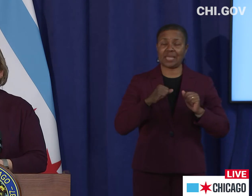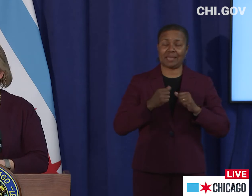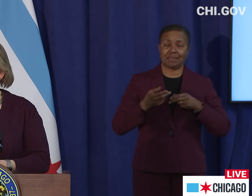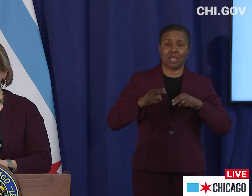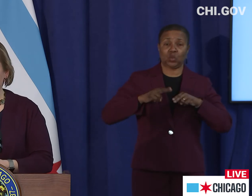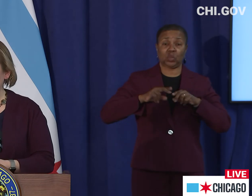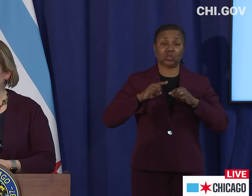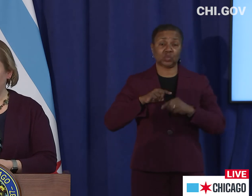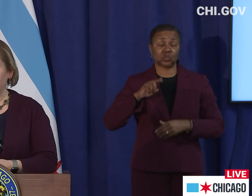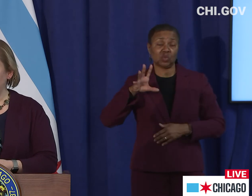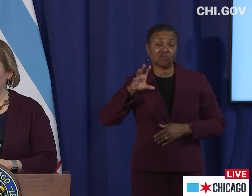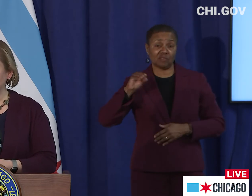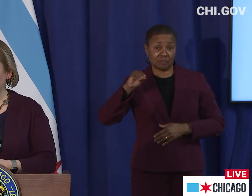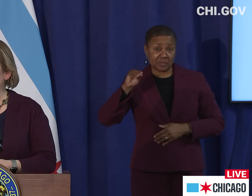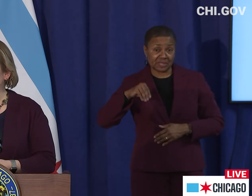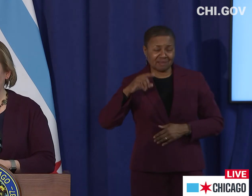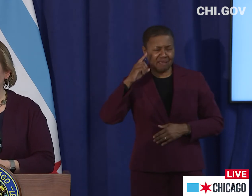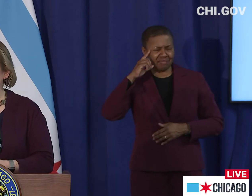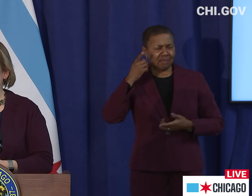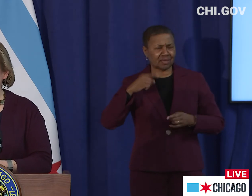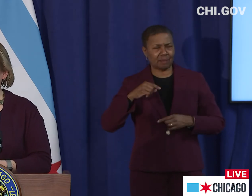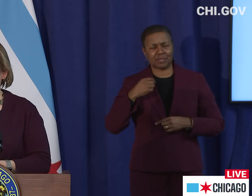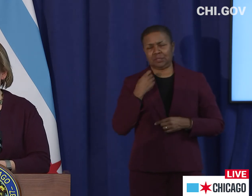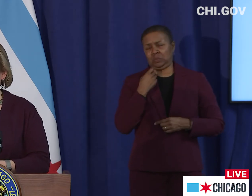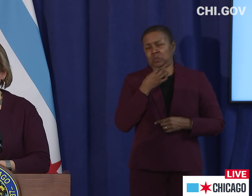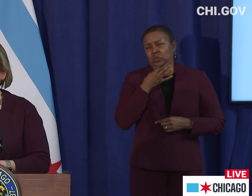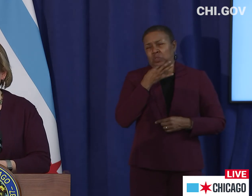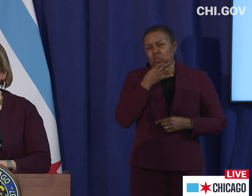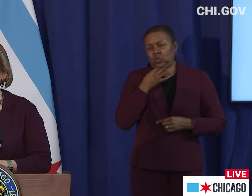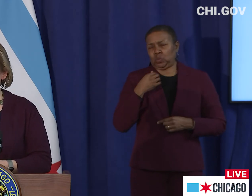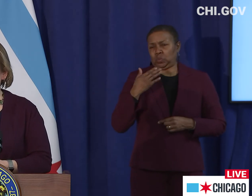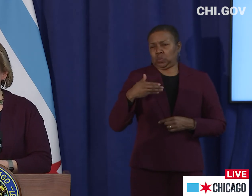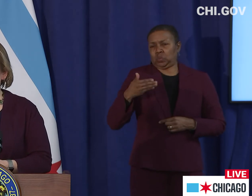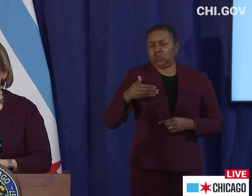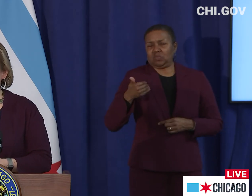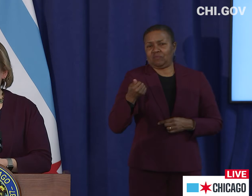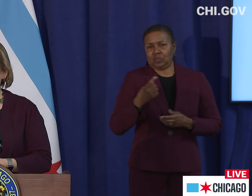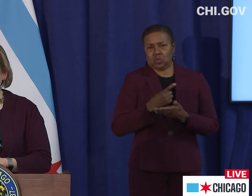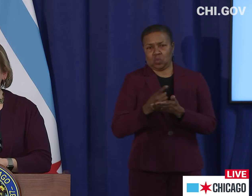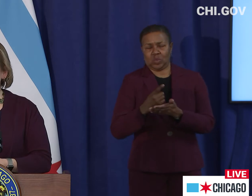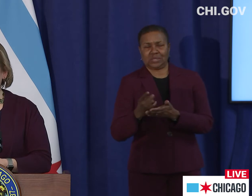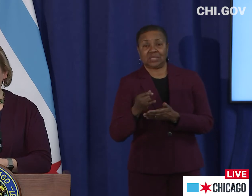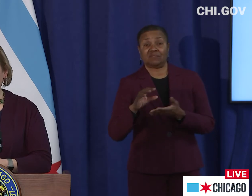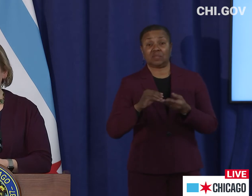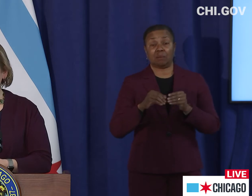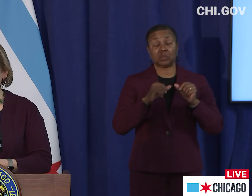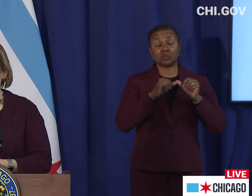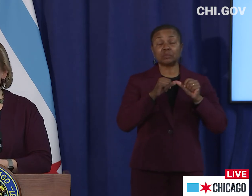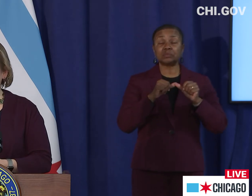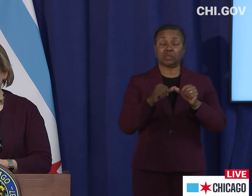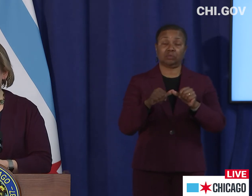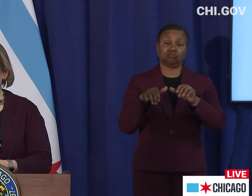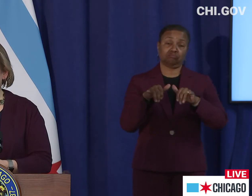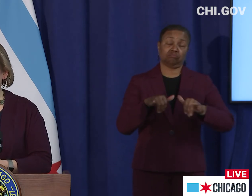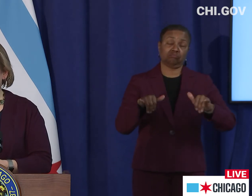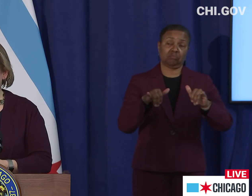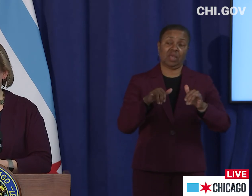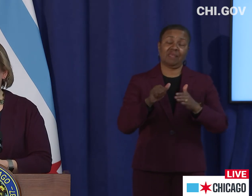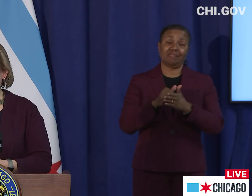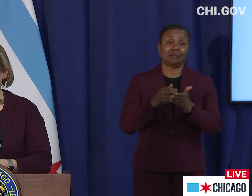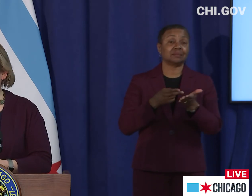over just over the next few weeks as long as the numbers keep looking good. And that is honestly as